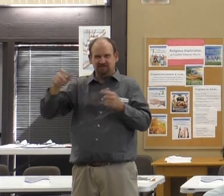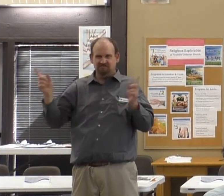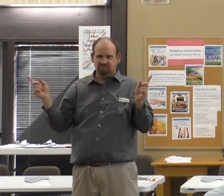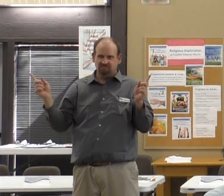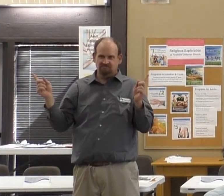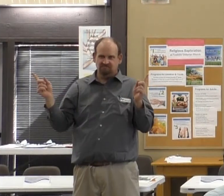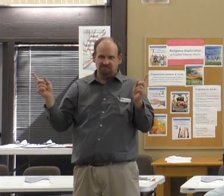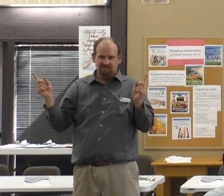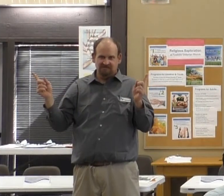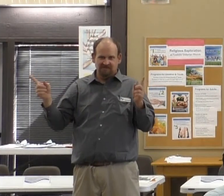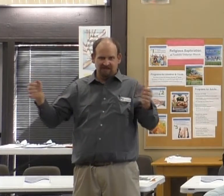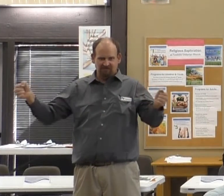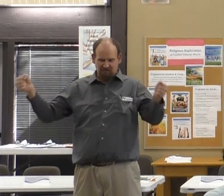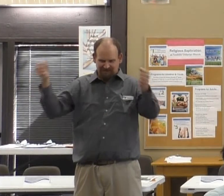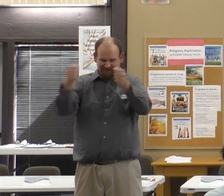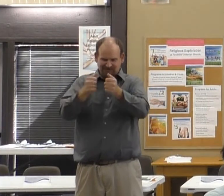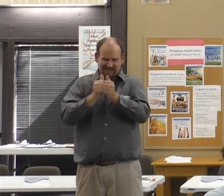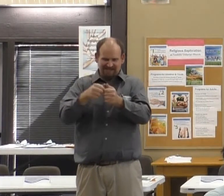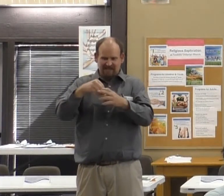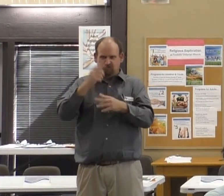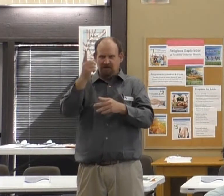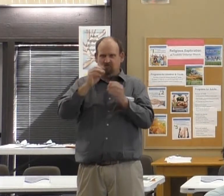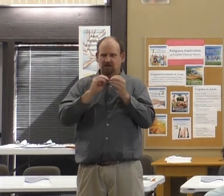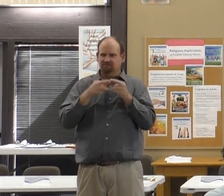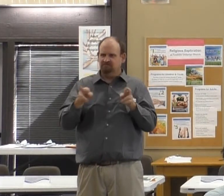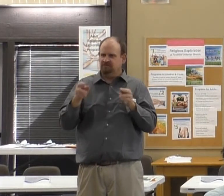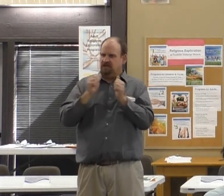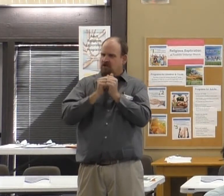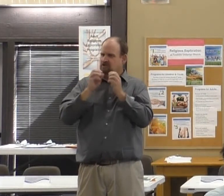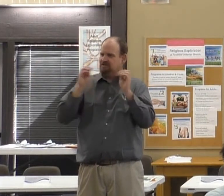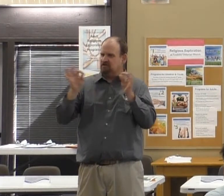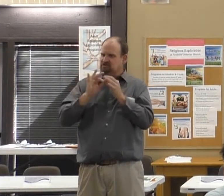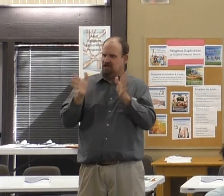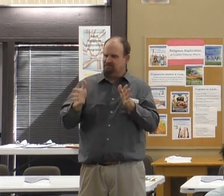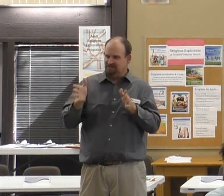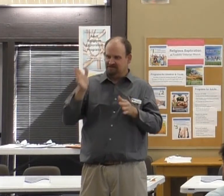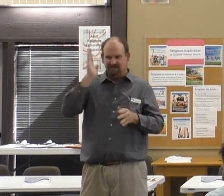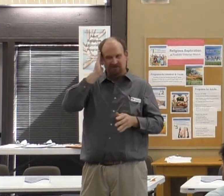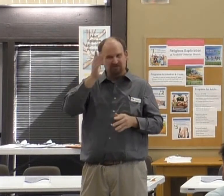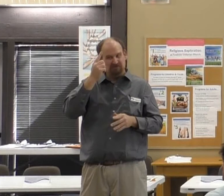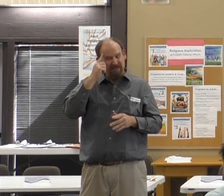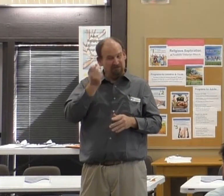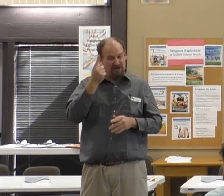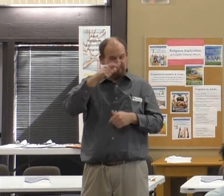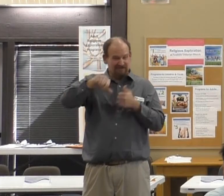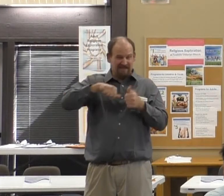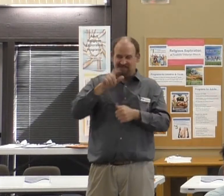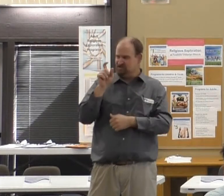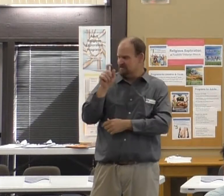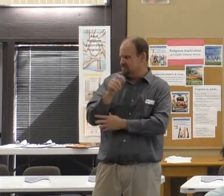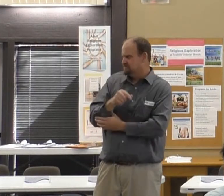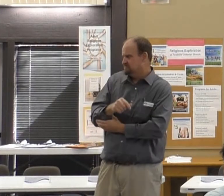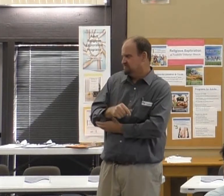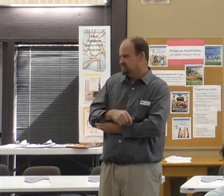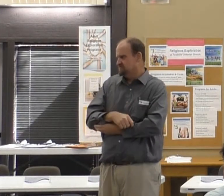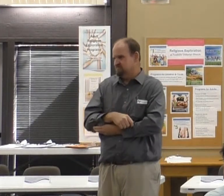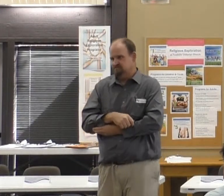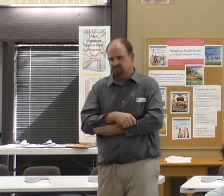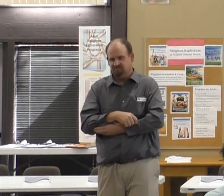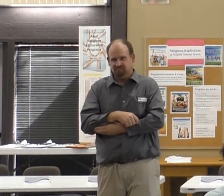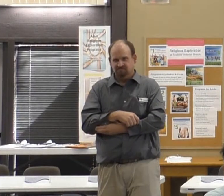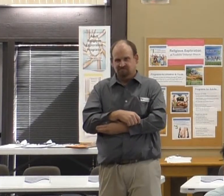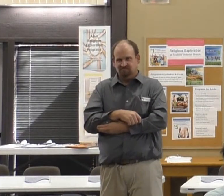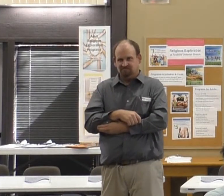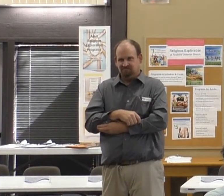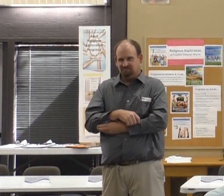and Vladimir Putin from Russia. If we were to put them together into one room without an interpreter, do you think they would be able